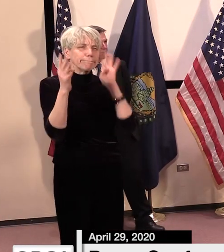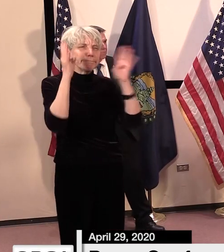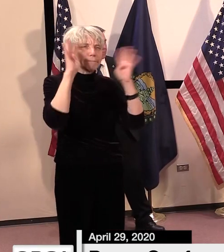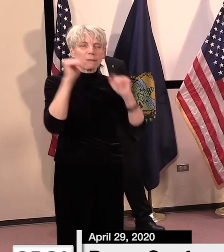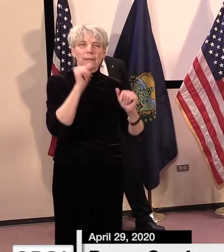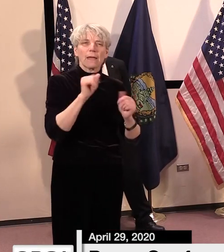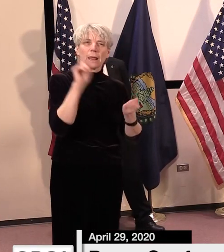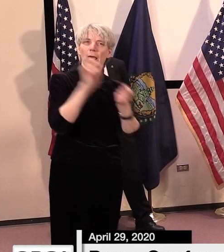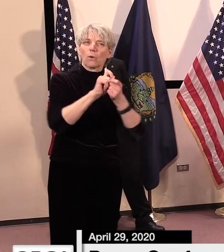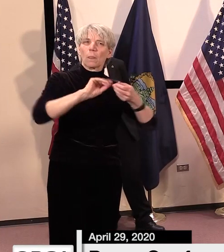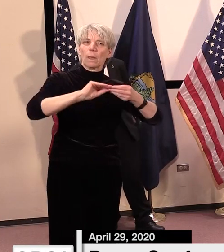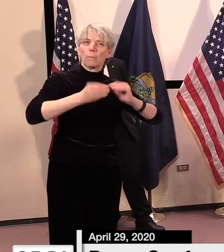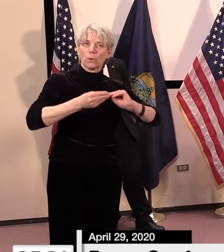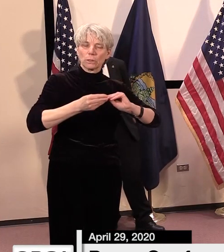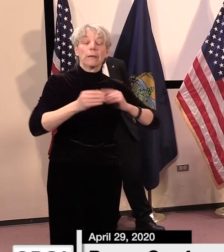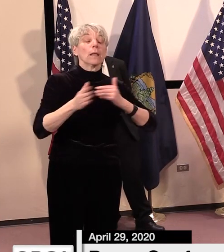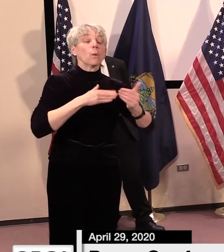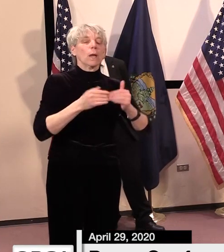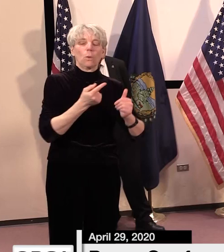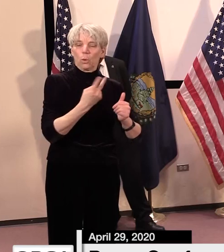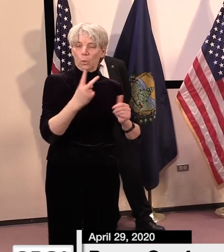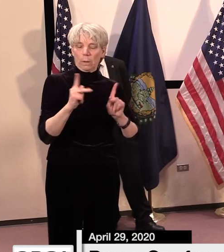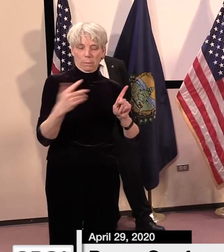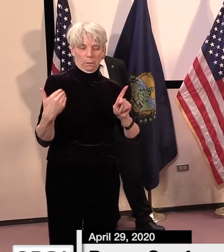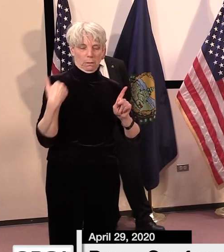couple of people asked,